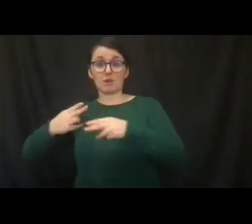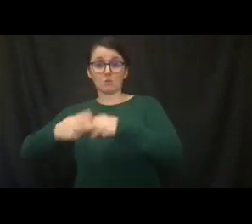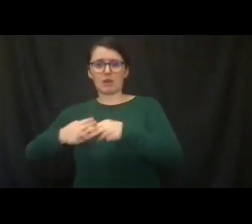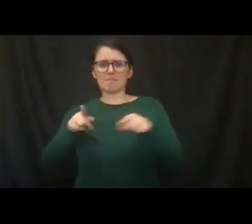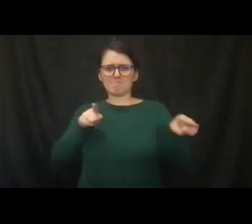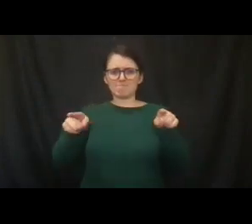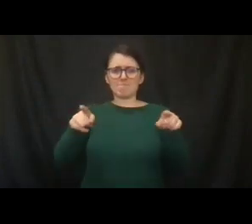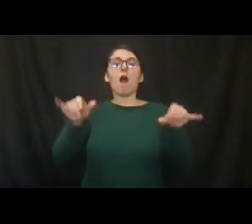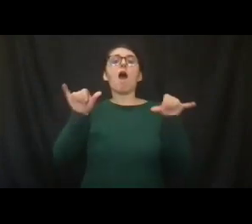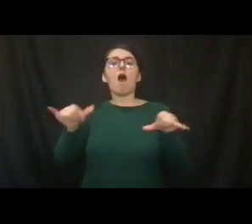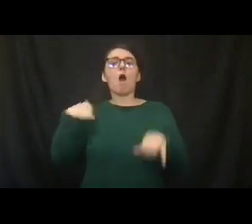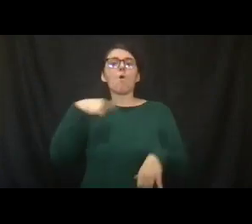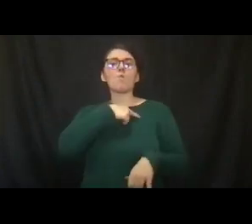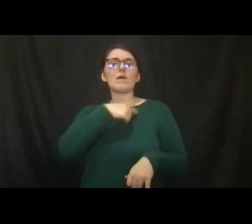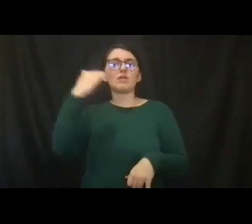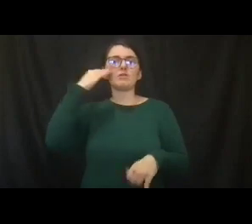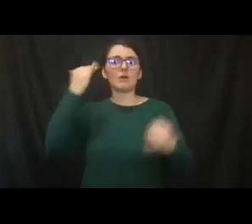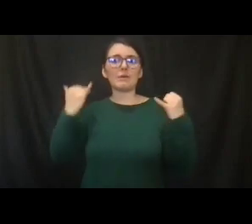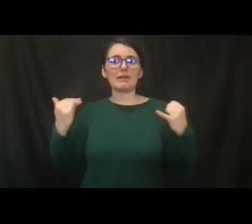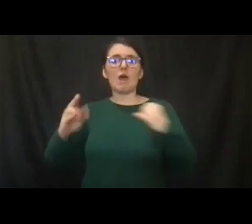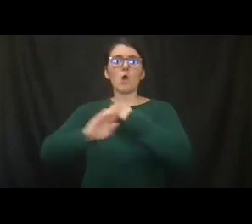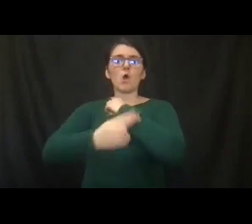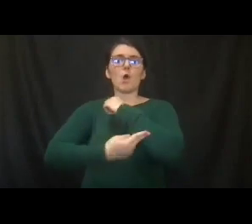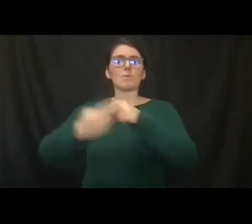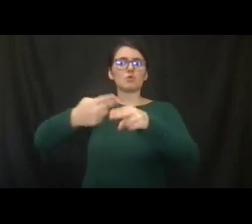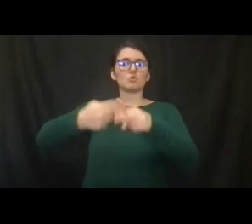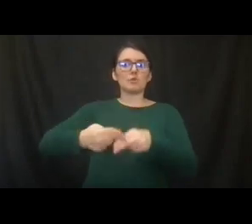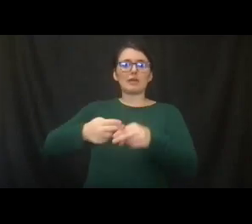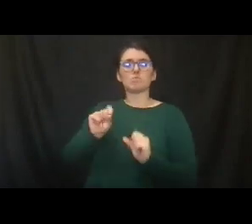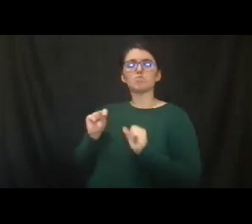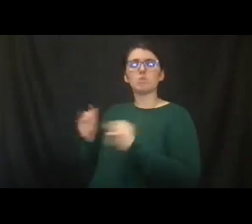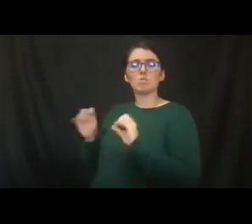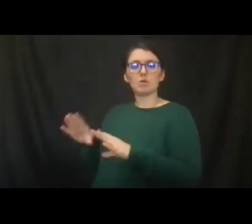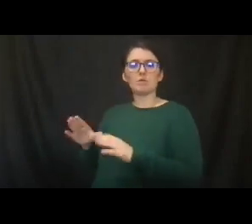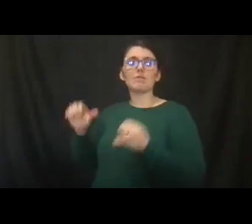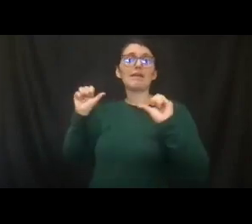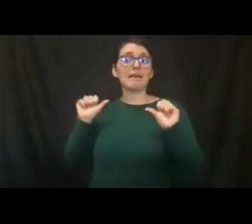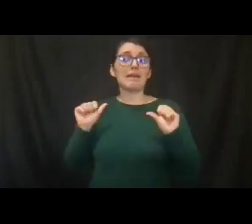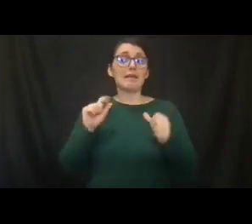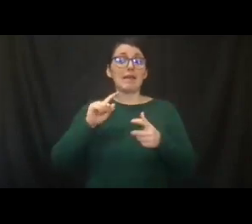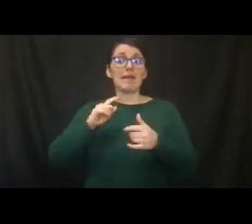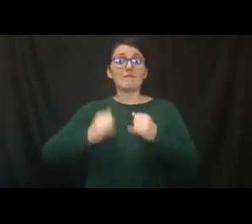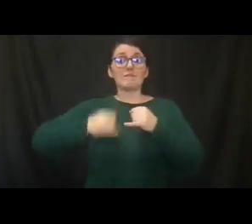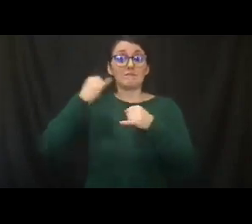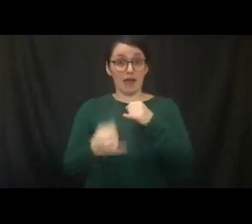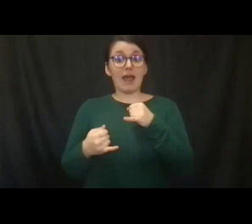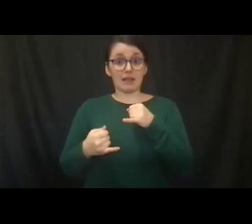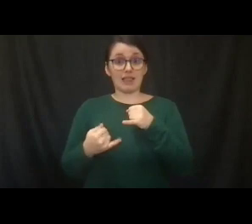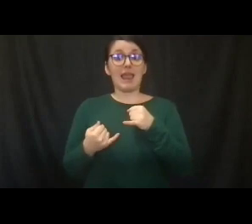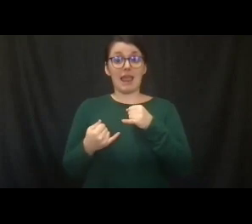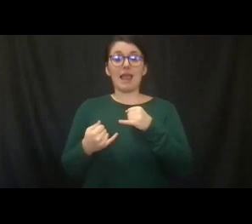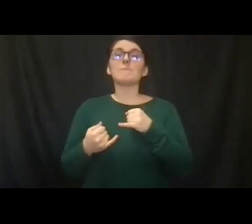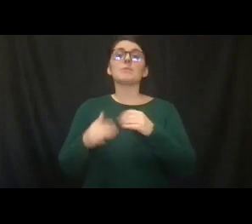we can tell how much garbage someone has put into the pit. And then that person will need